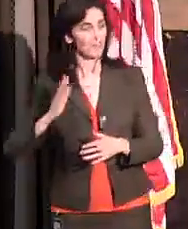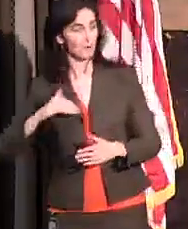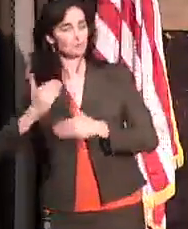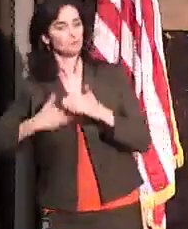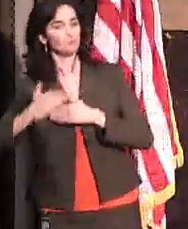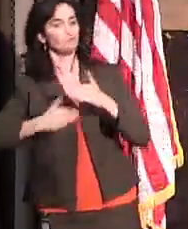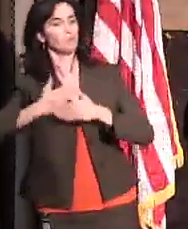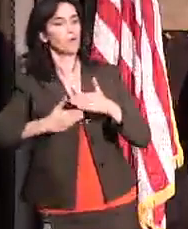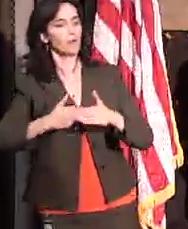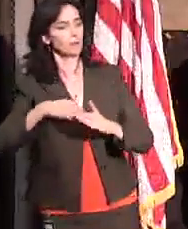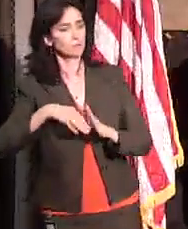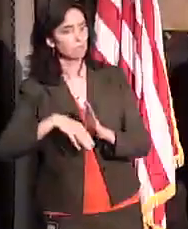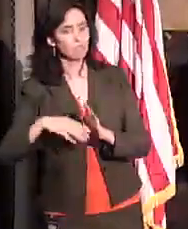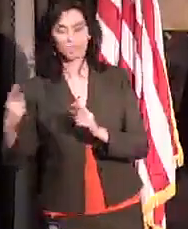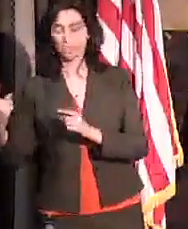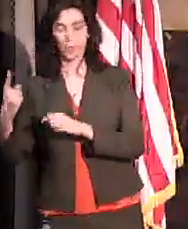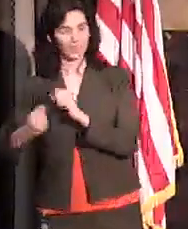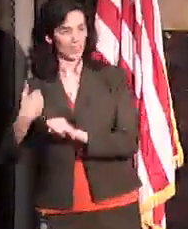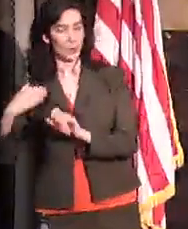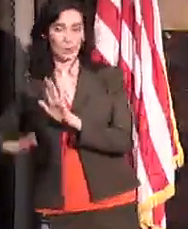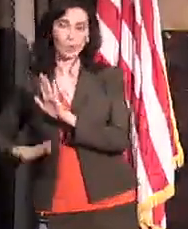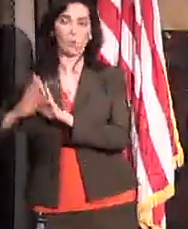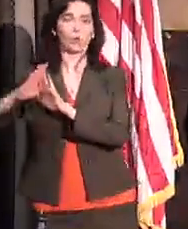that we had just a little over a year ago. So thank you.